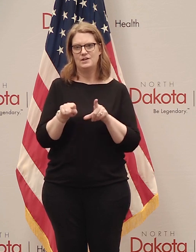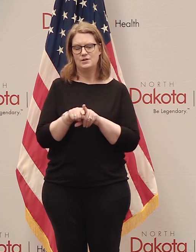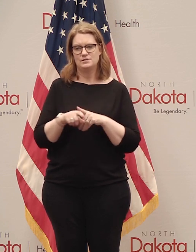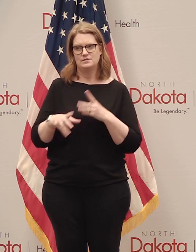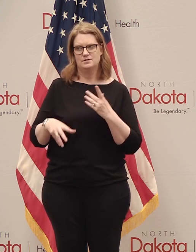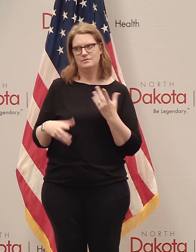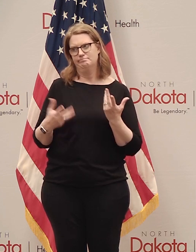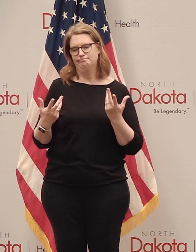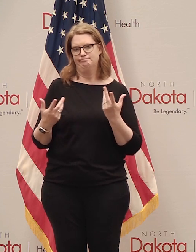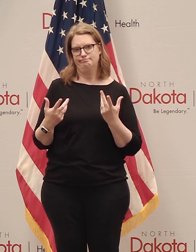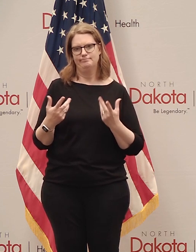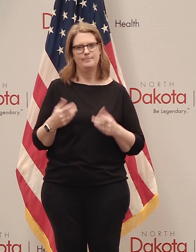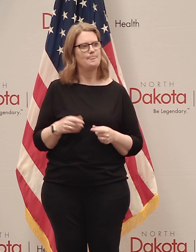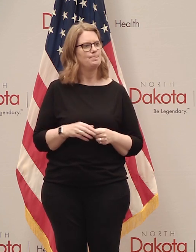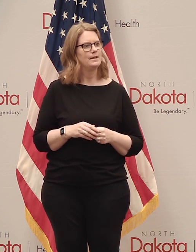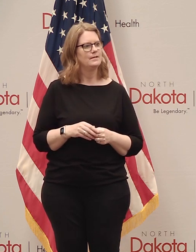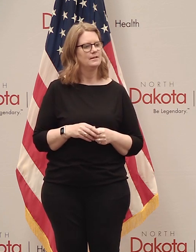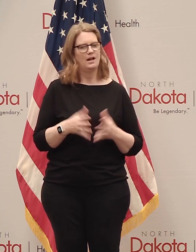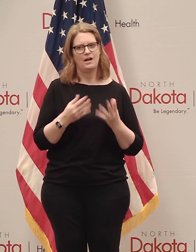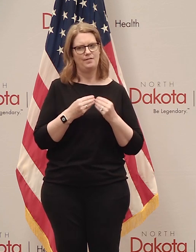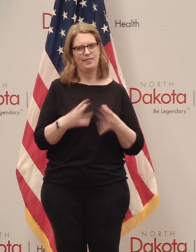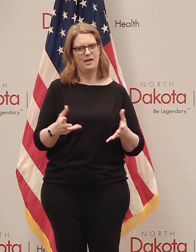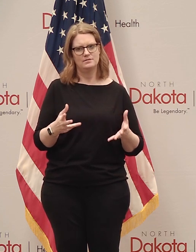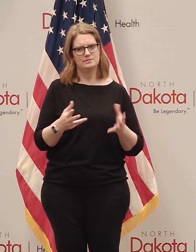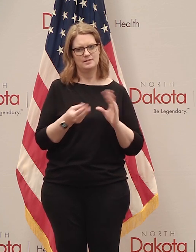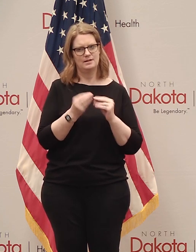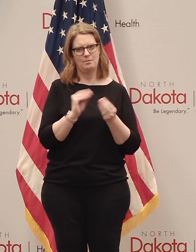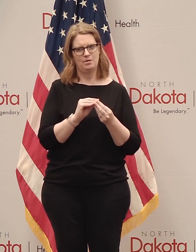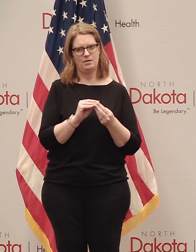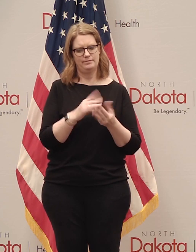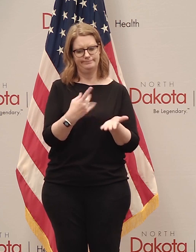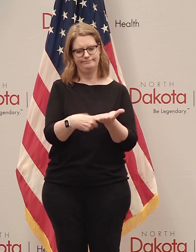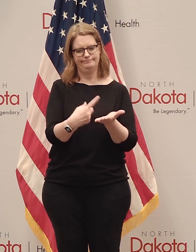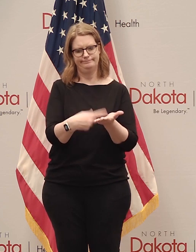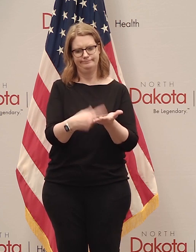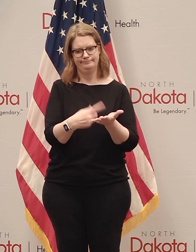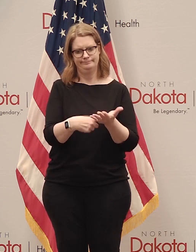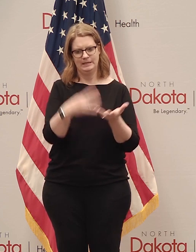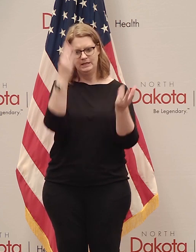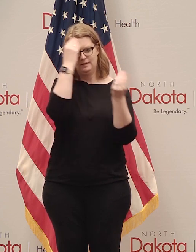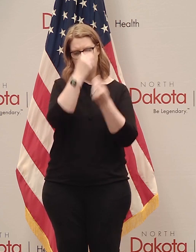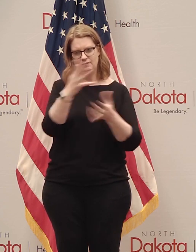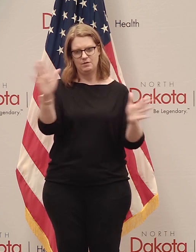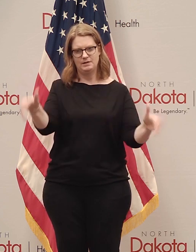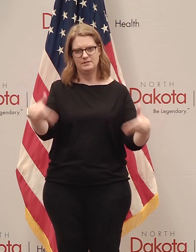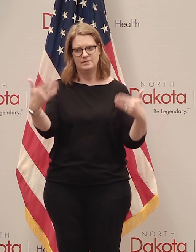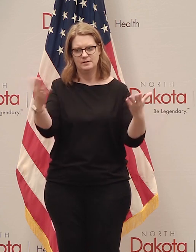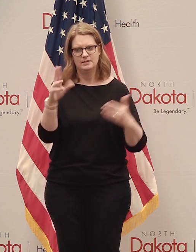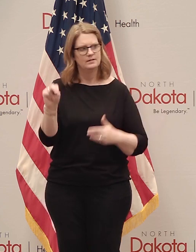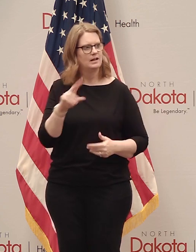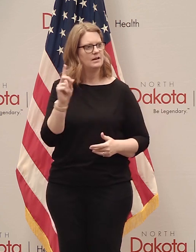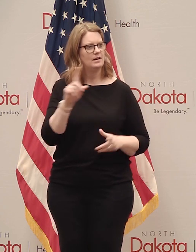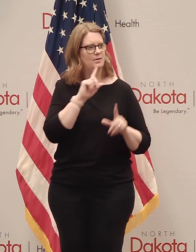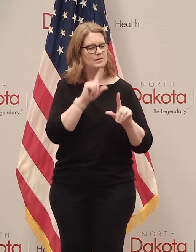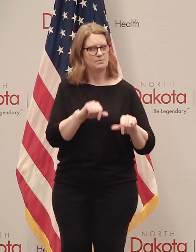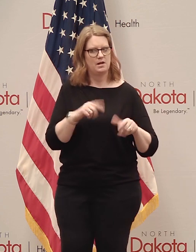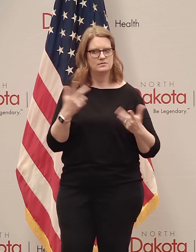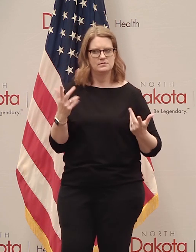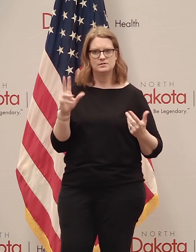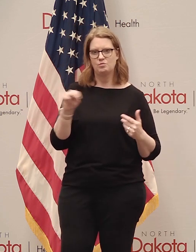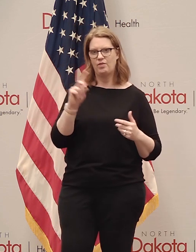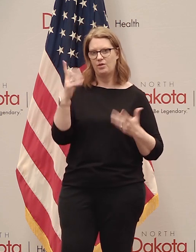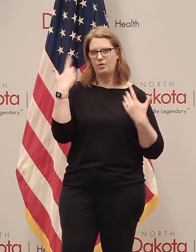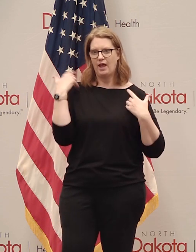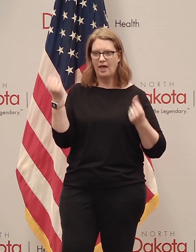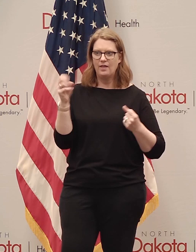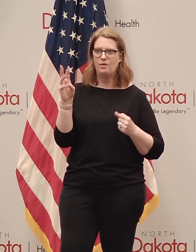we've done, I've lost count of the number of briefings we've had, the amount of information that we've got published on ND Response, the North Dakota